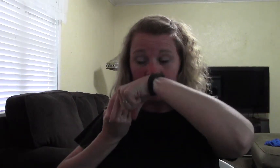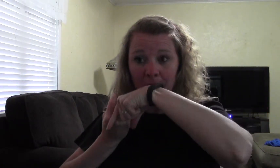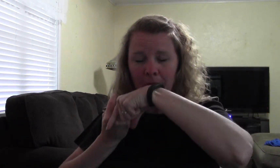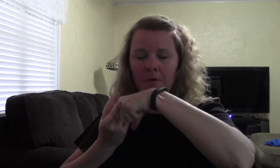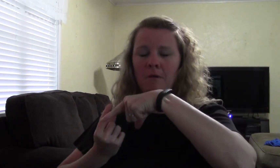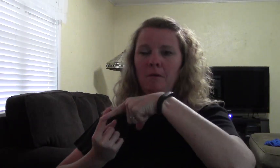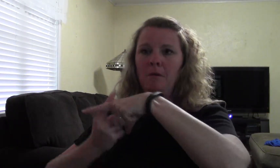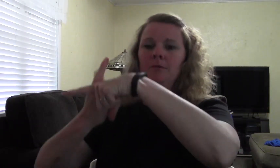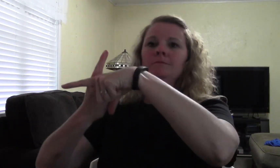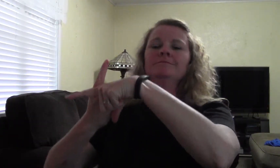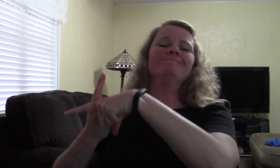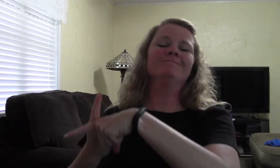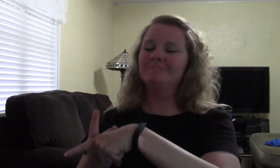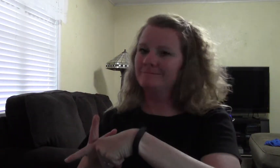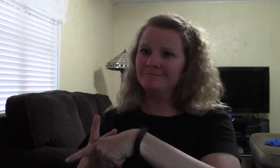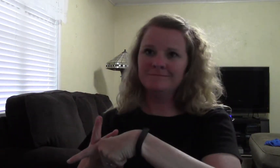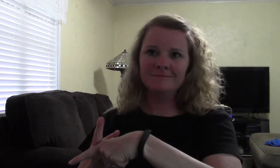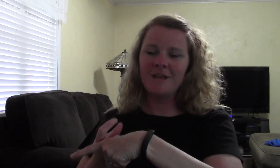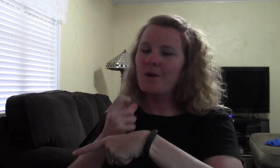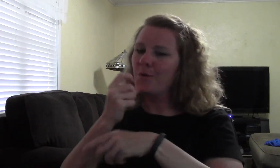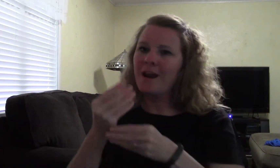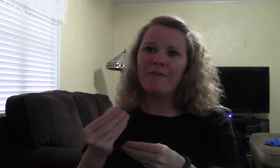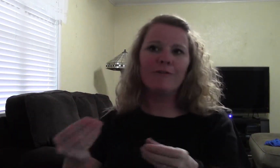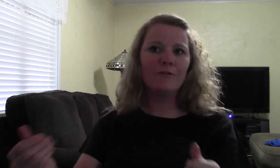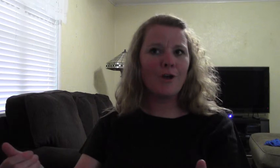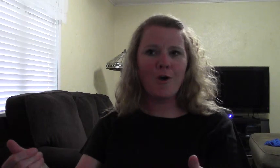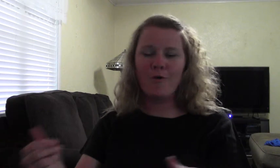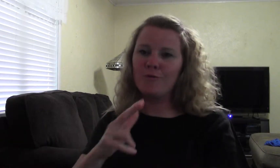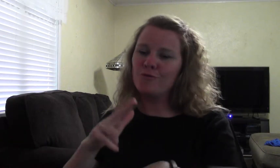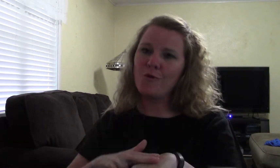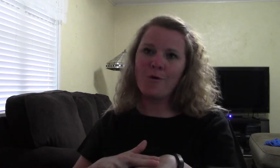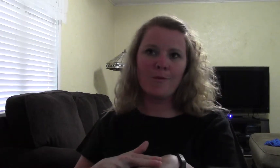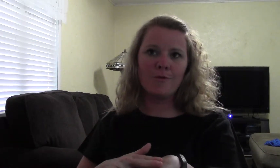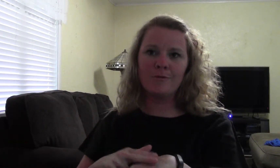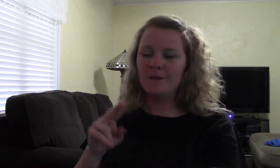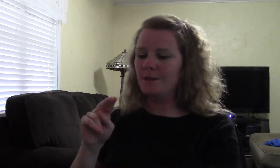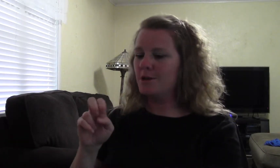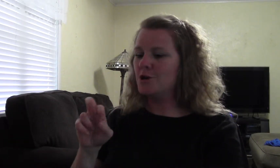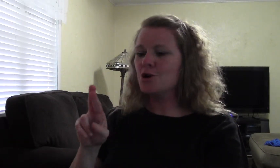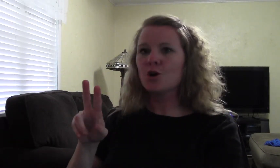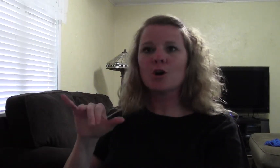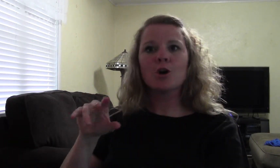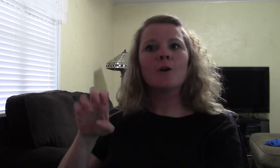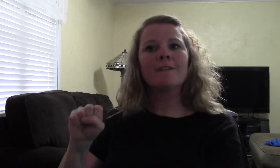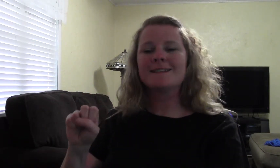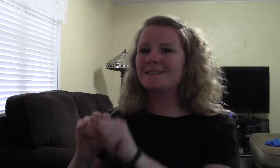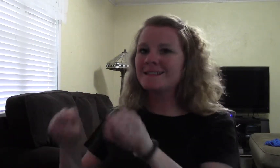we would not have the normal flow of impulses, and our nervous system wouldn't work the way we know it should.